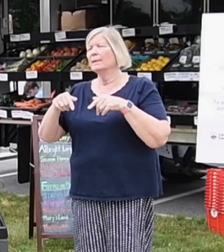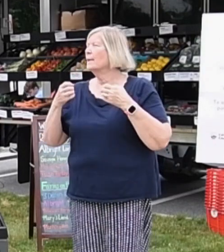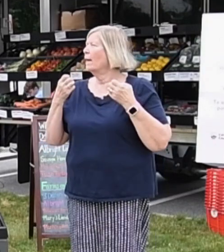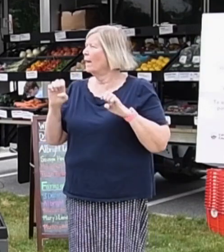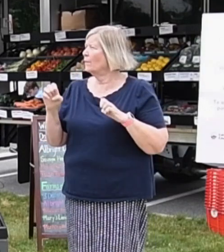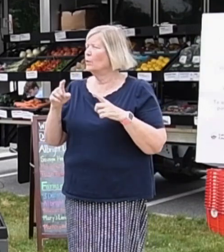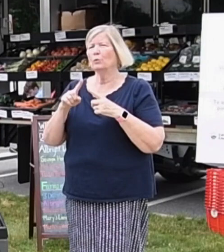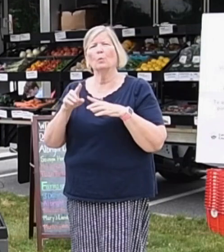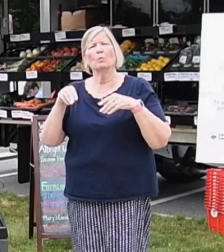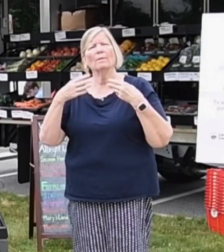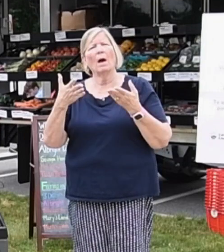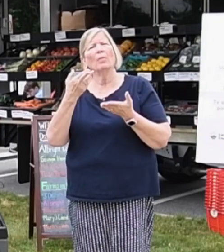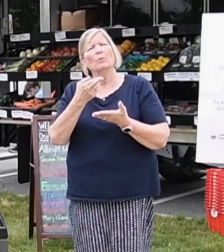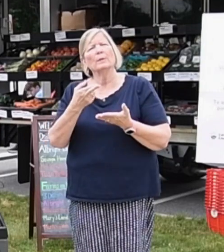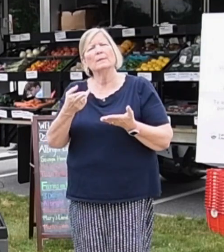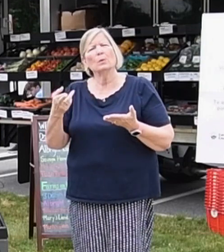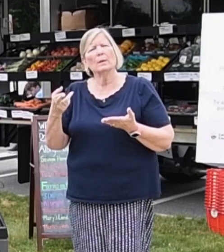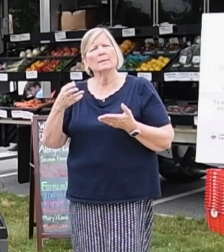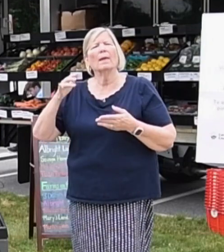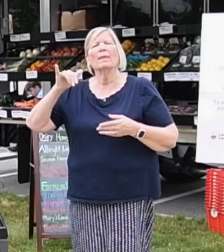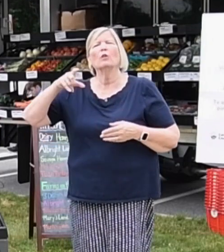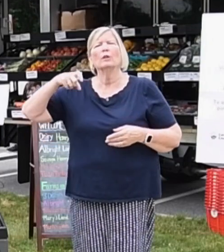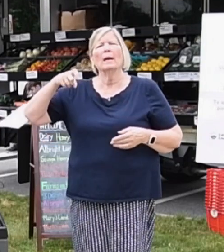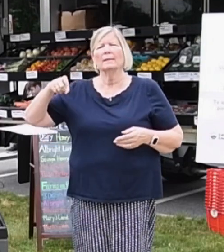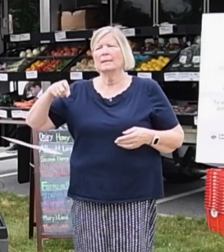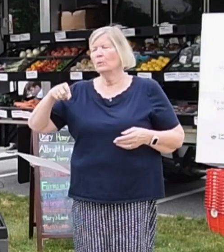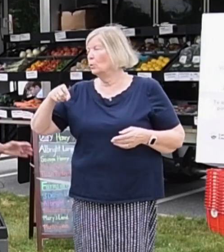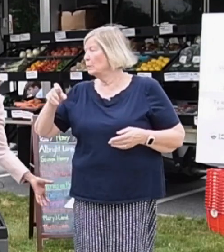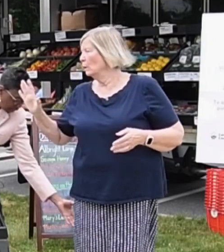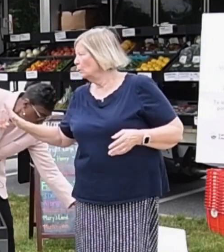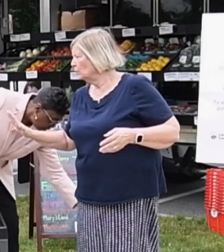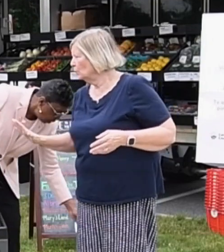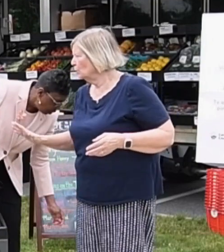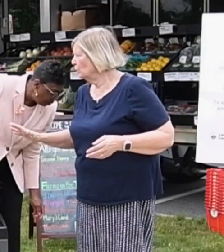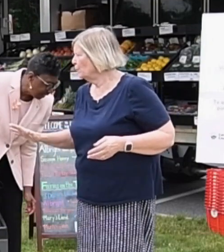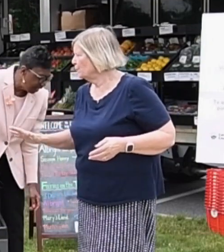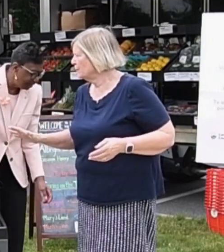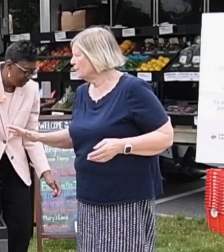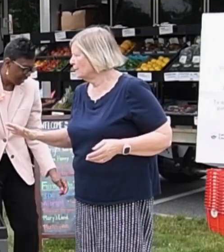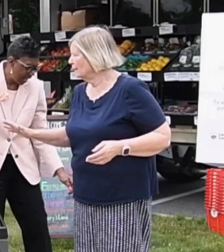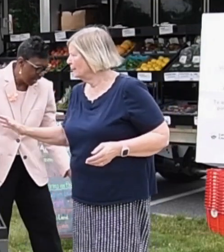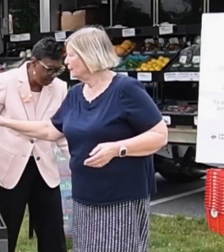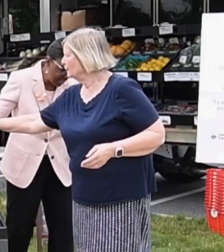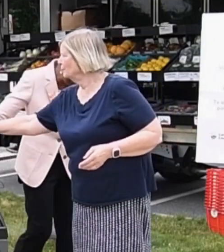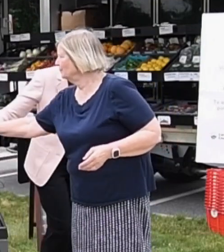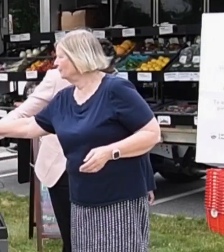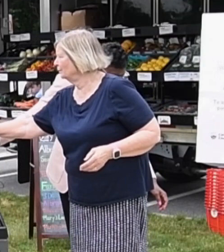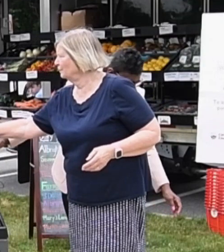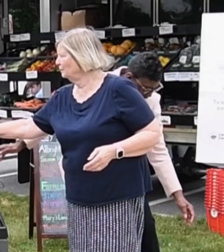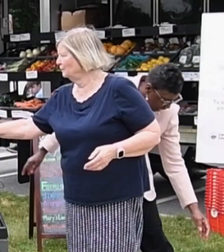and providing the resources necessary, sir. Ooh. Okay.